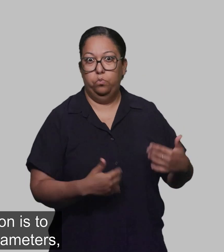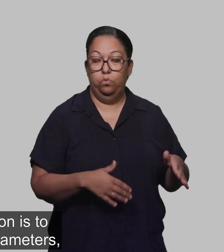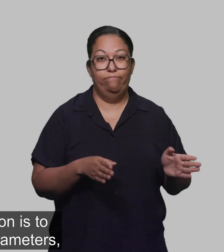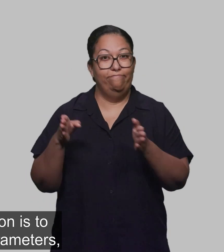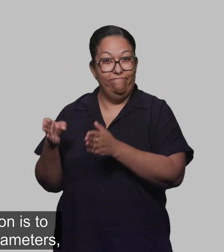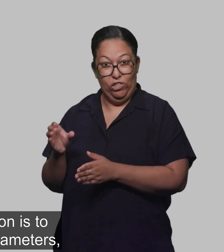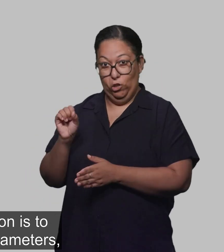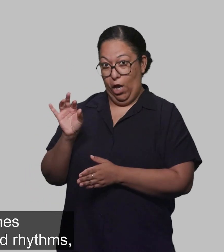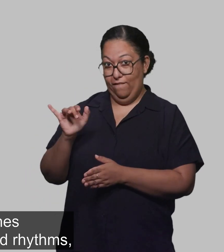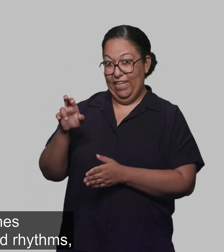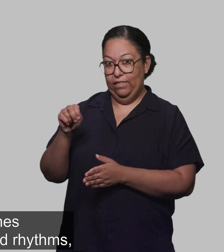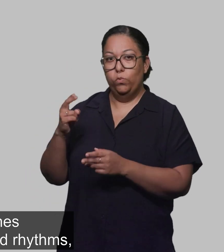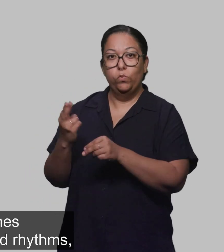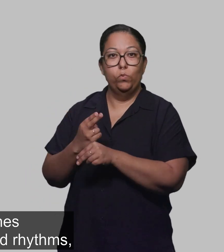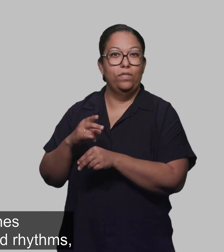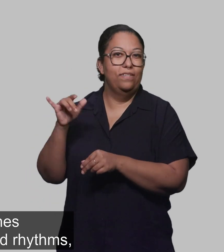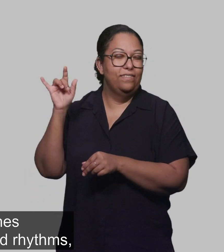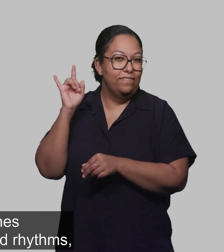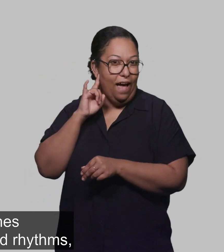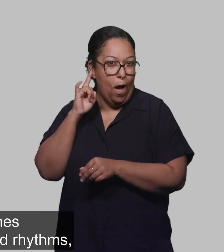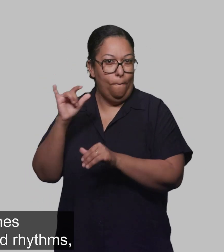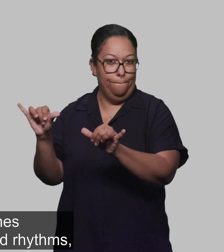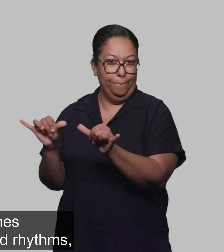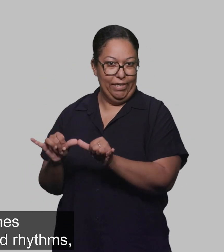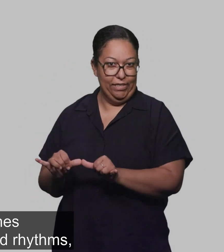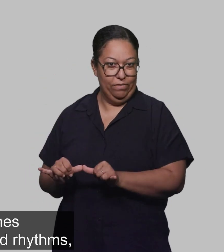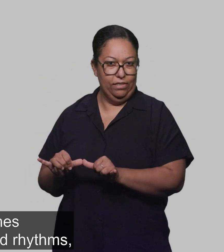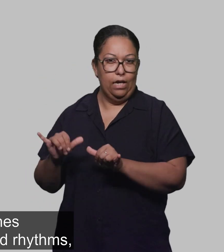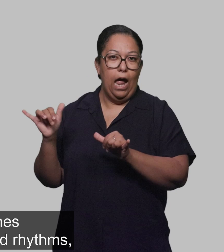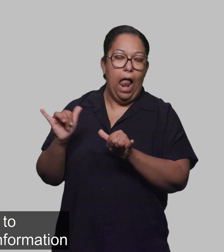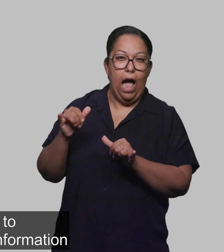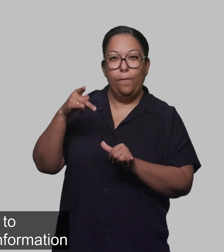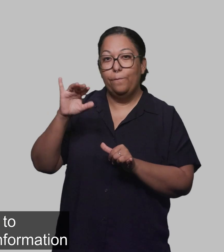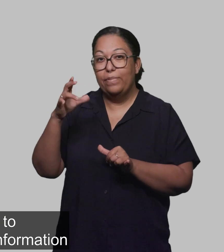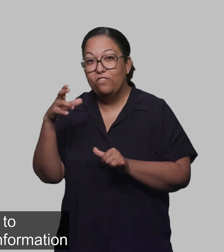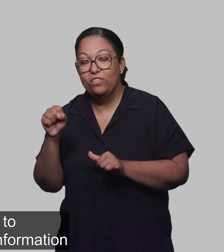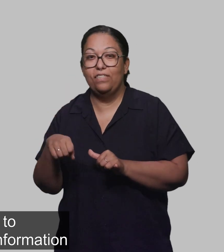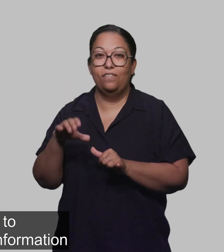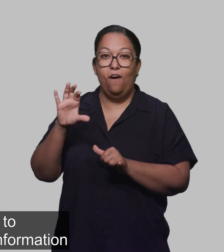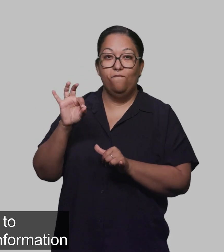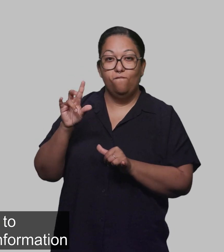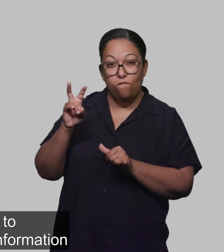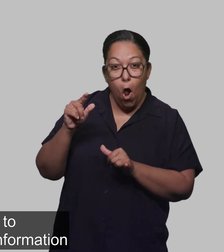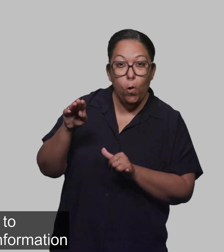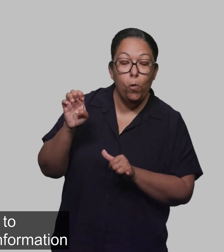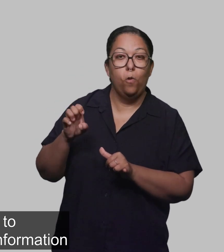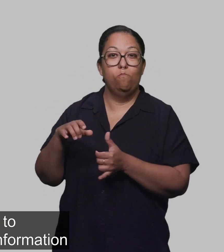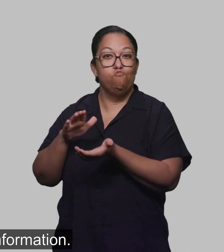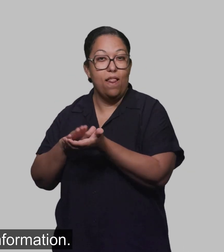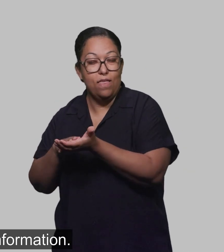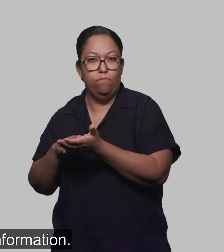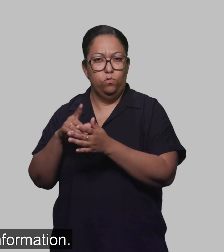sound parameters like pitches and volumes and rhythms in order to communicate